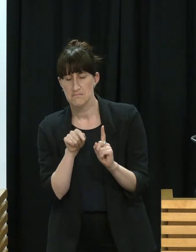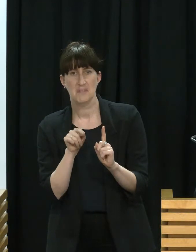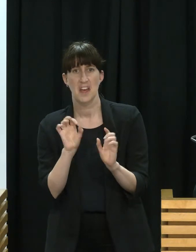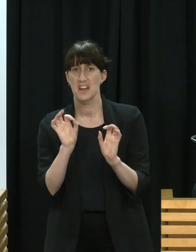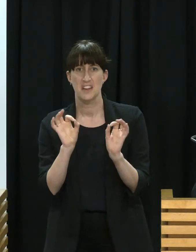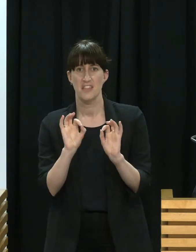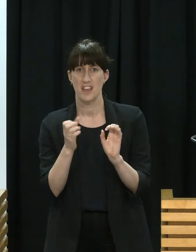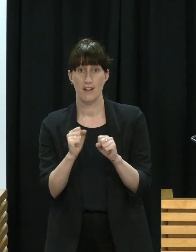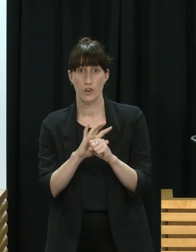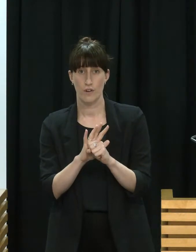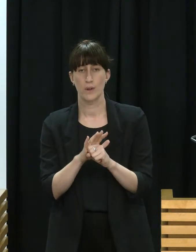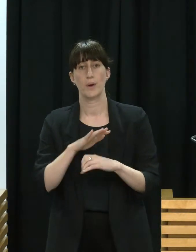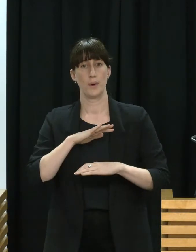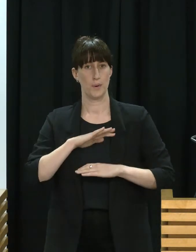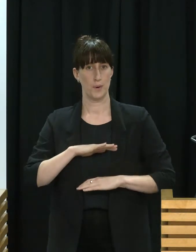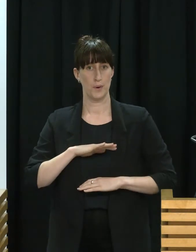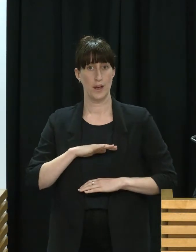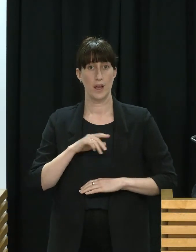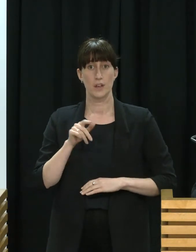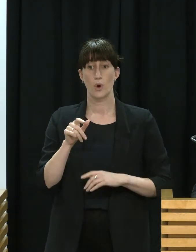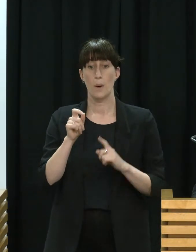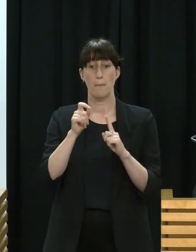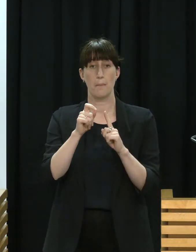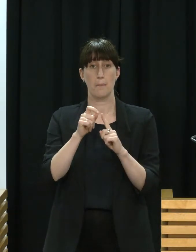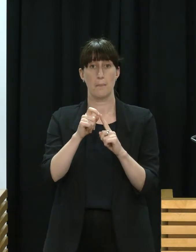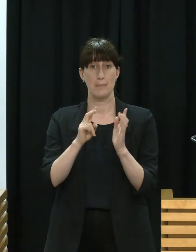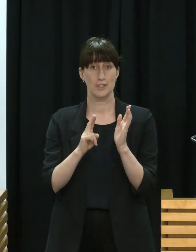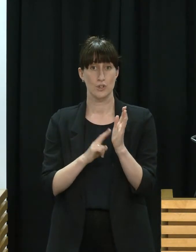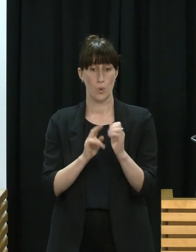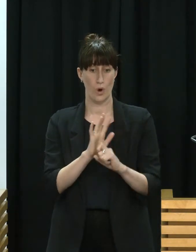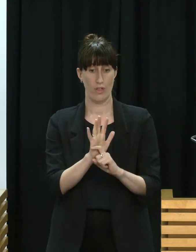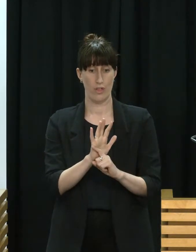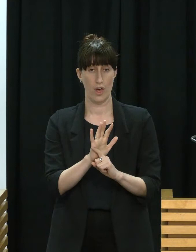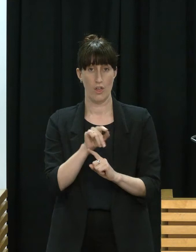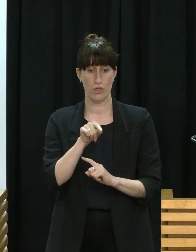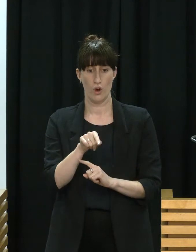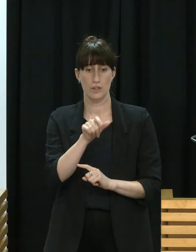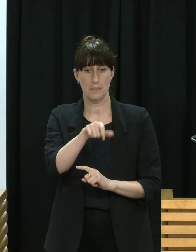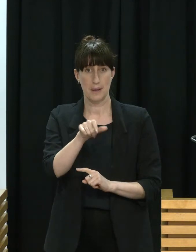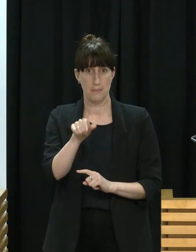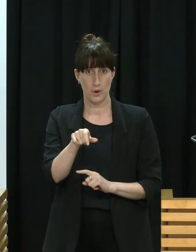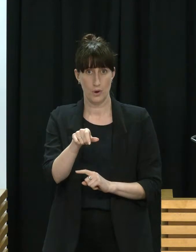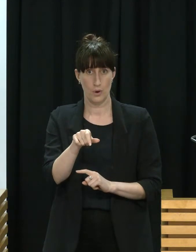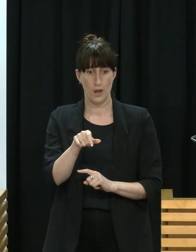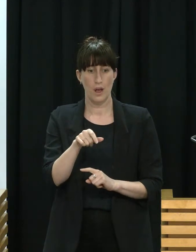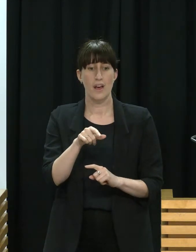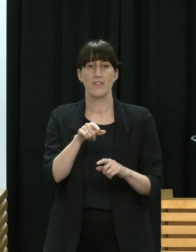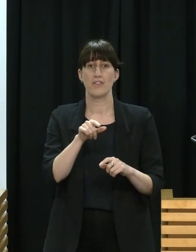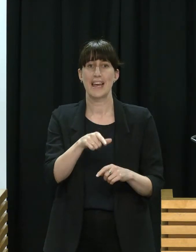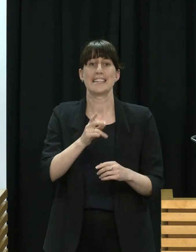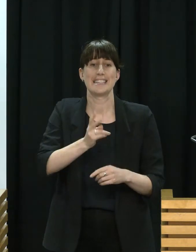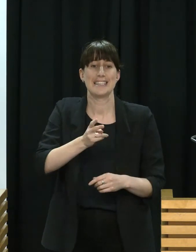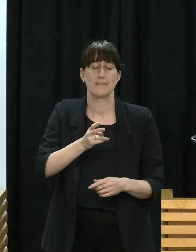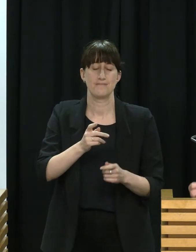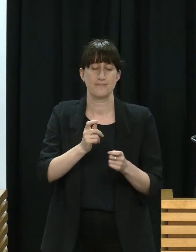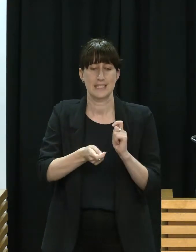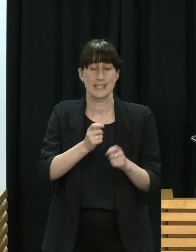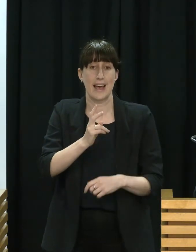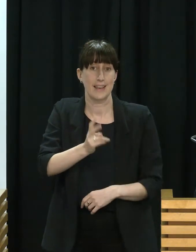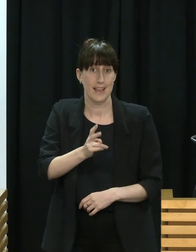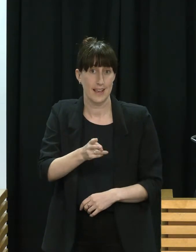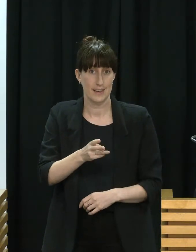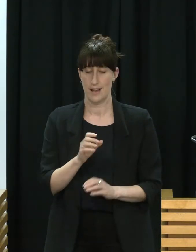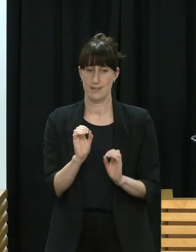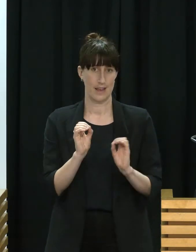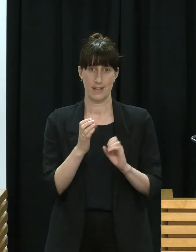2 close contacts who are in Palmerston North have also returned negative. That is encouraging. But as we have seen from this virus, both